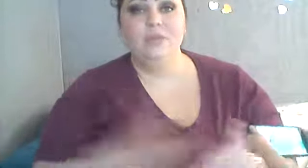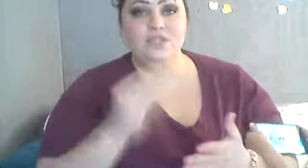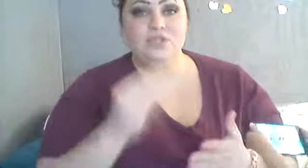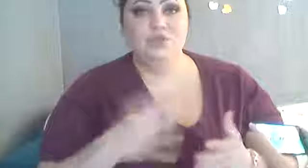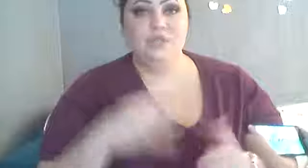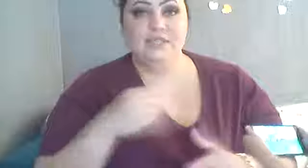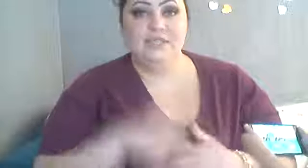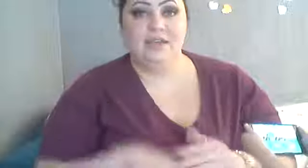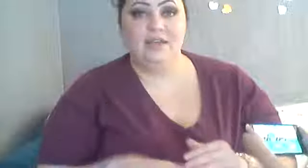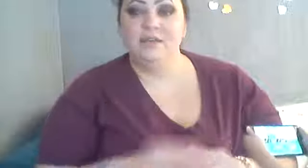students in it.